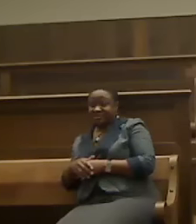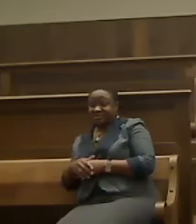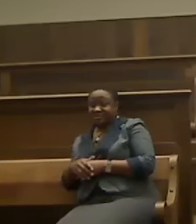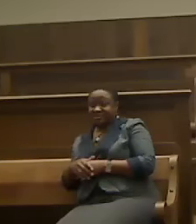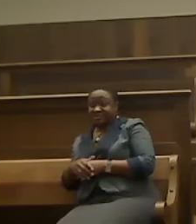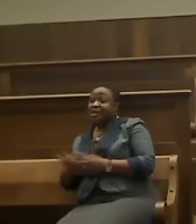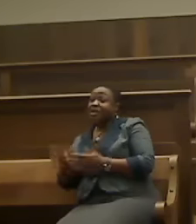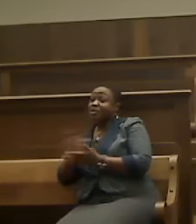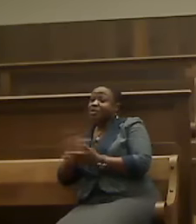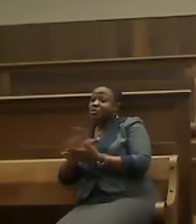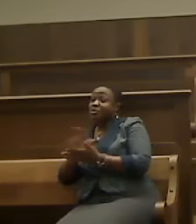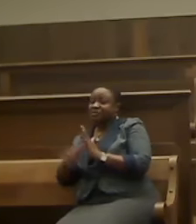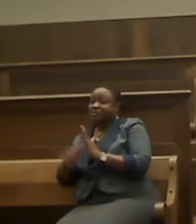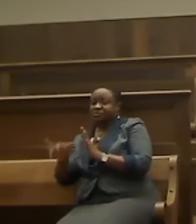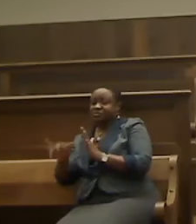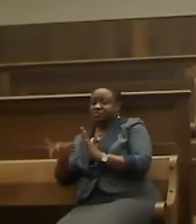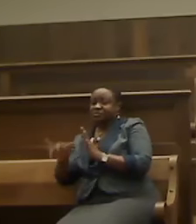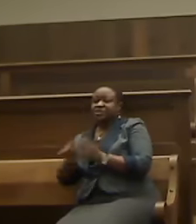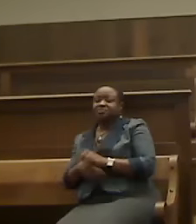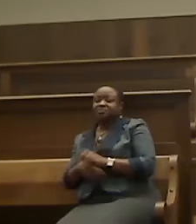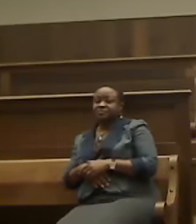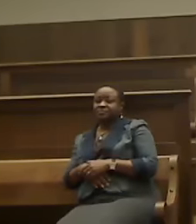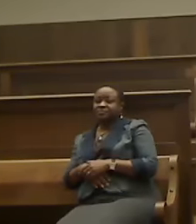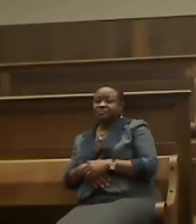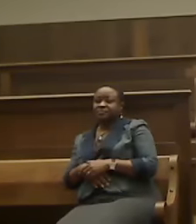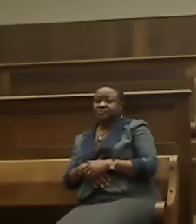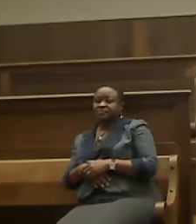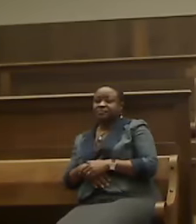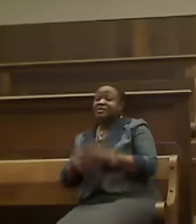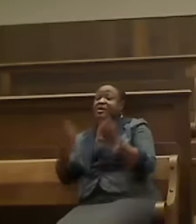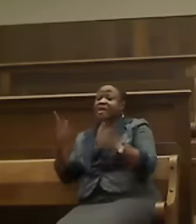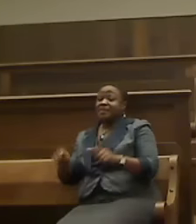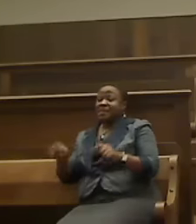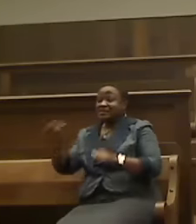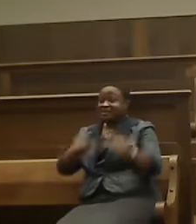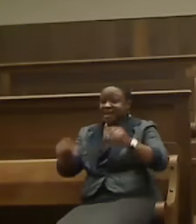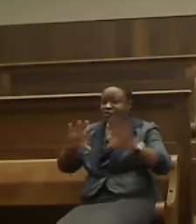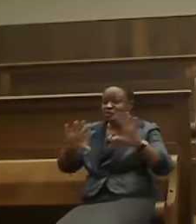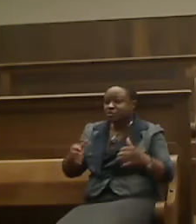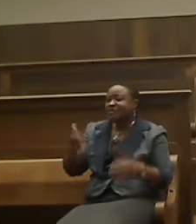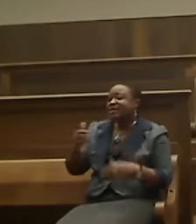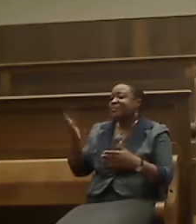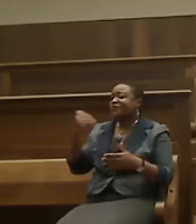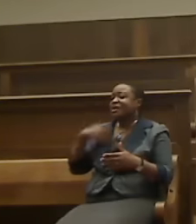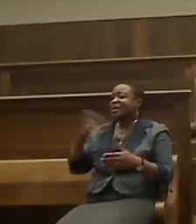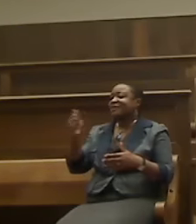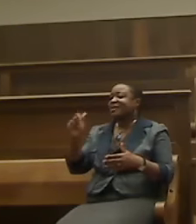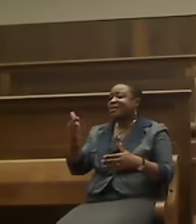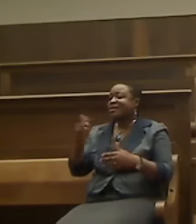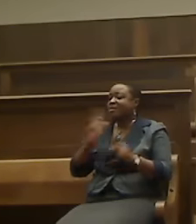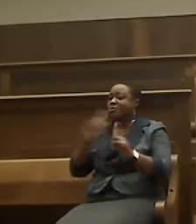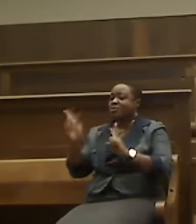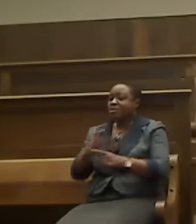that changed. The gag order was lifted on a scientist, an insider who had discovered that GMOs